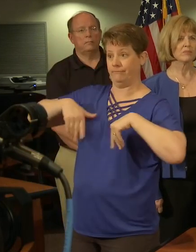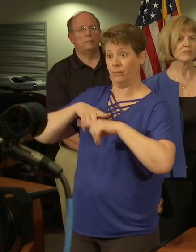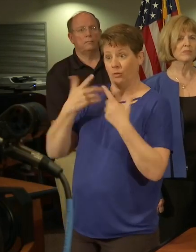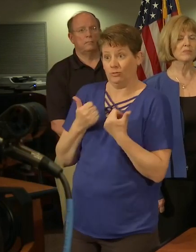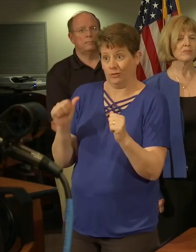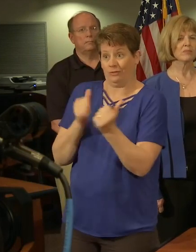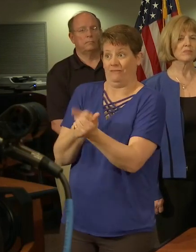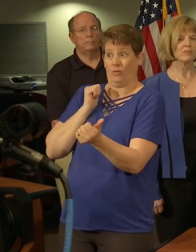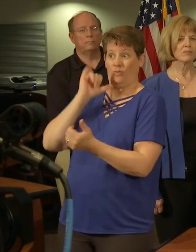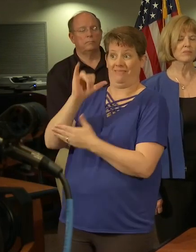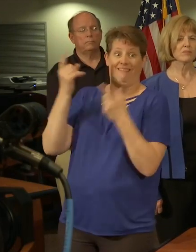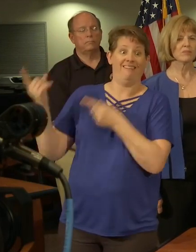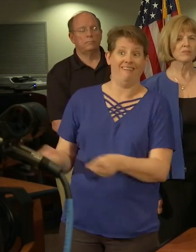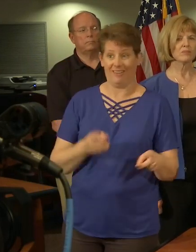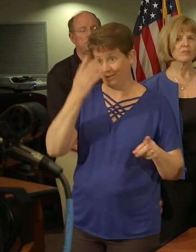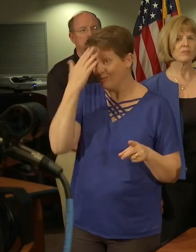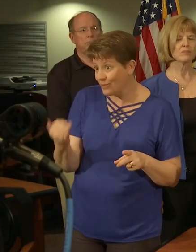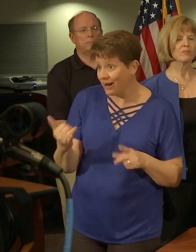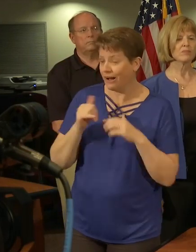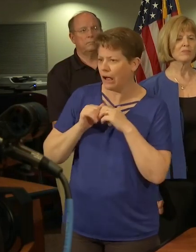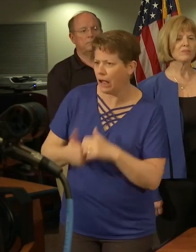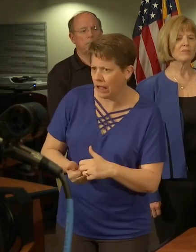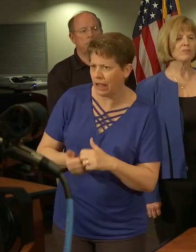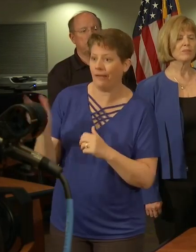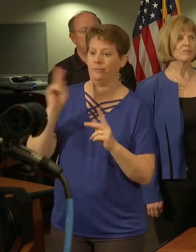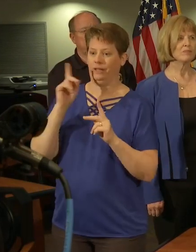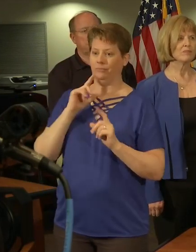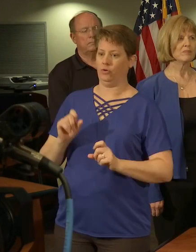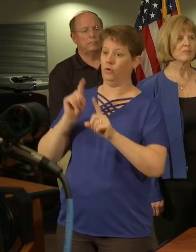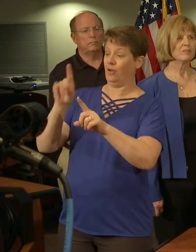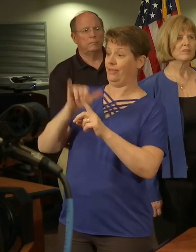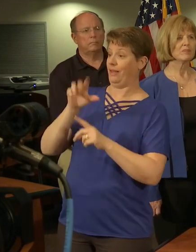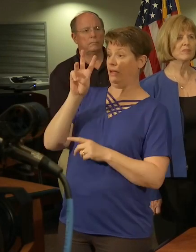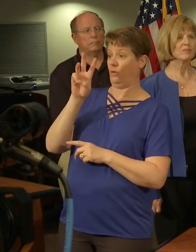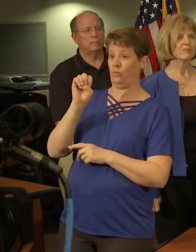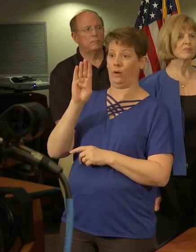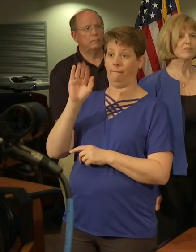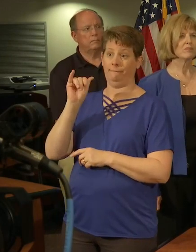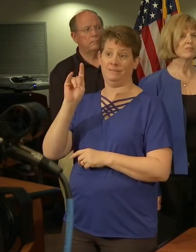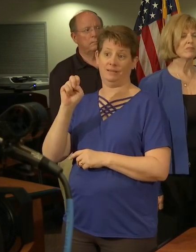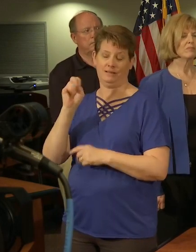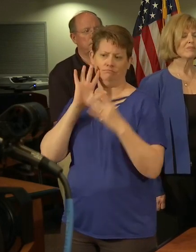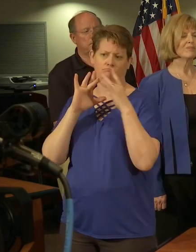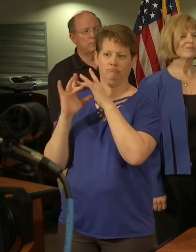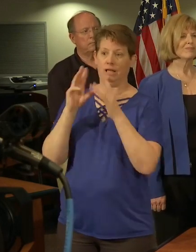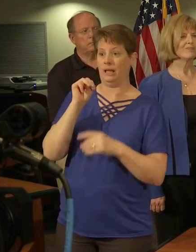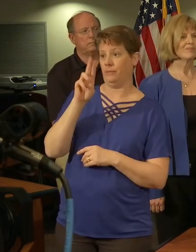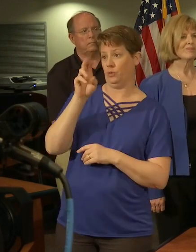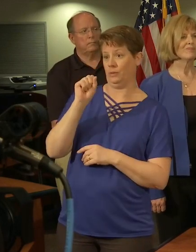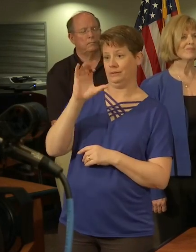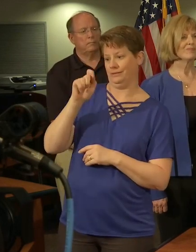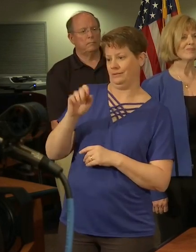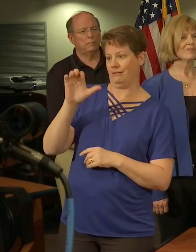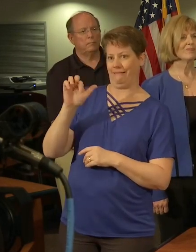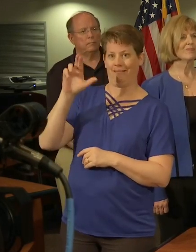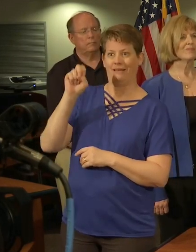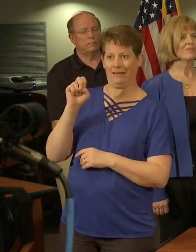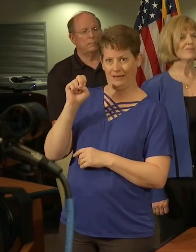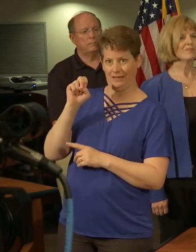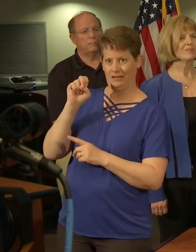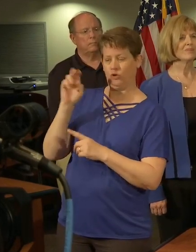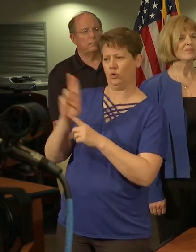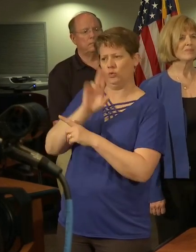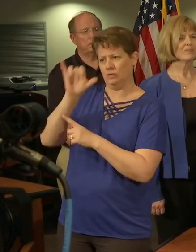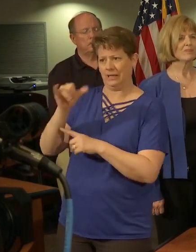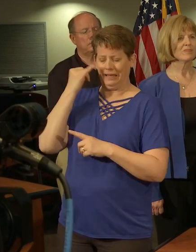to avoid by having people go to that website, to musc.care, to be